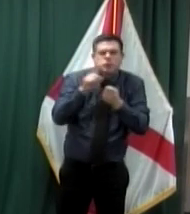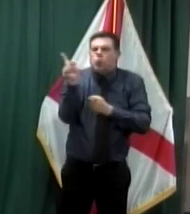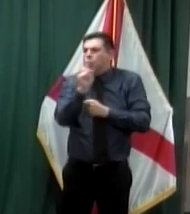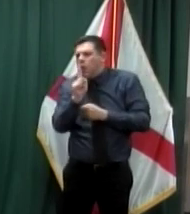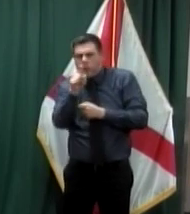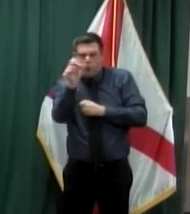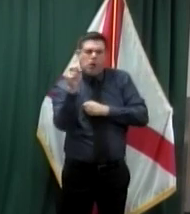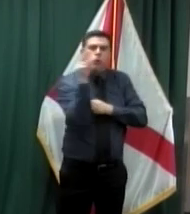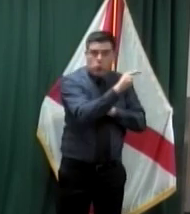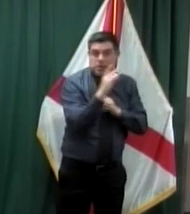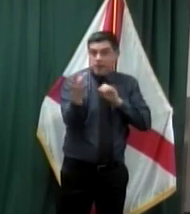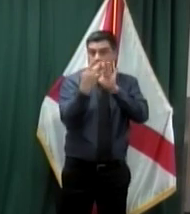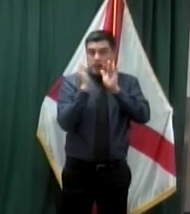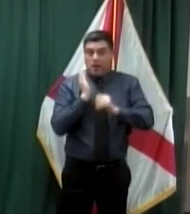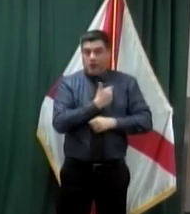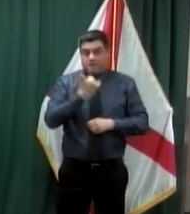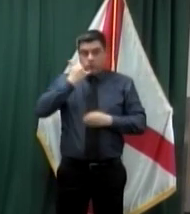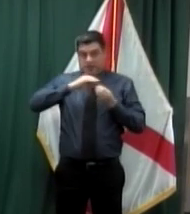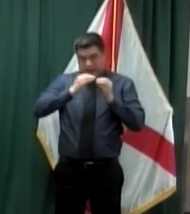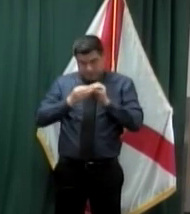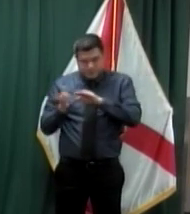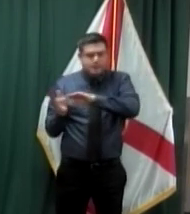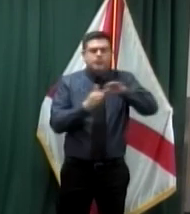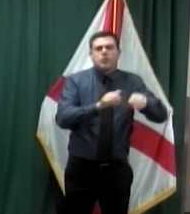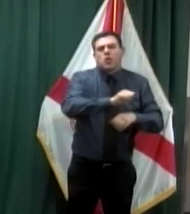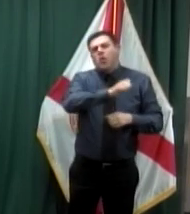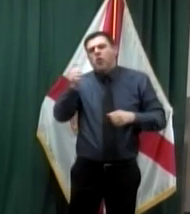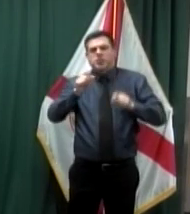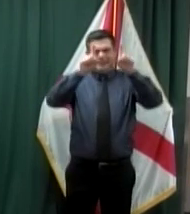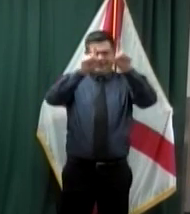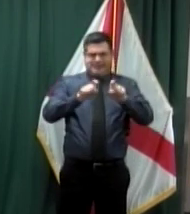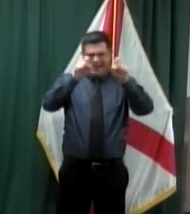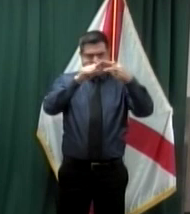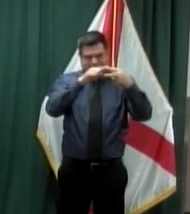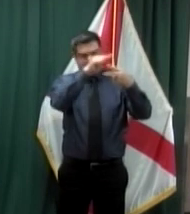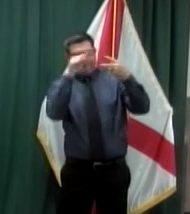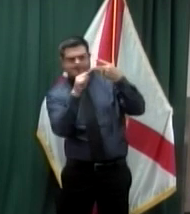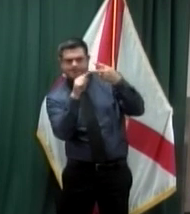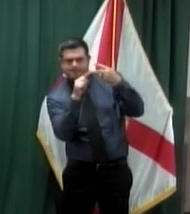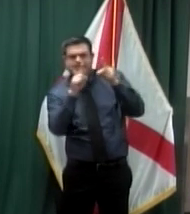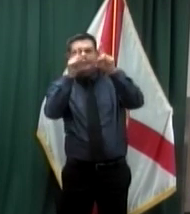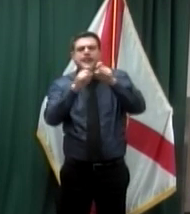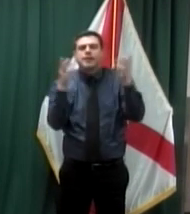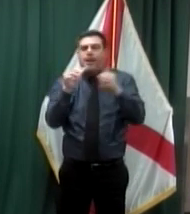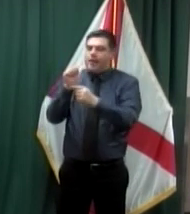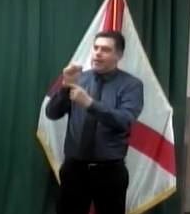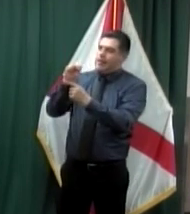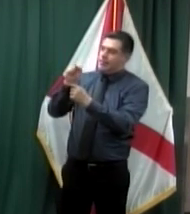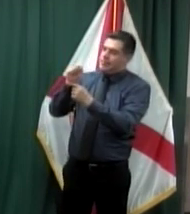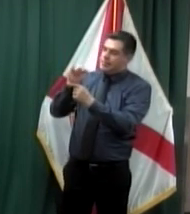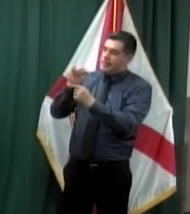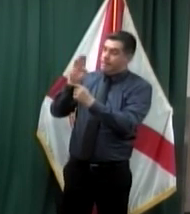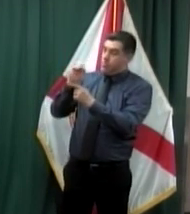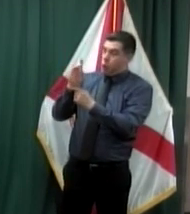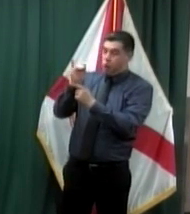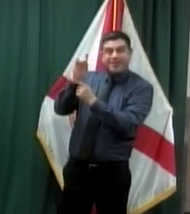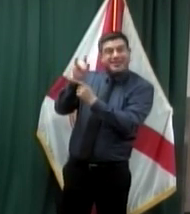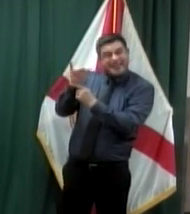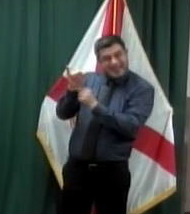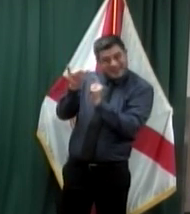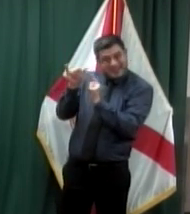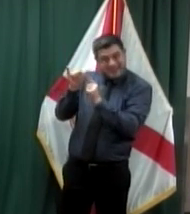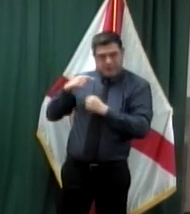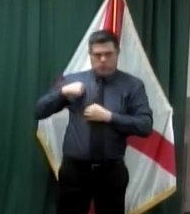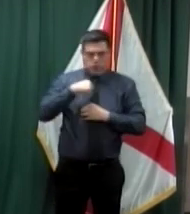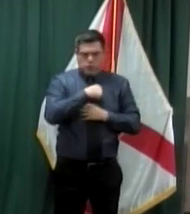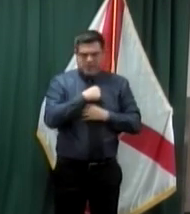are multiple locations in Seminole County. We have identified 7 different locations where you can get antibody testing here in Seminole County,